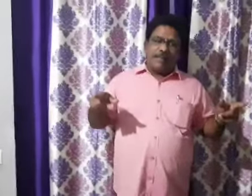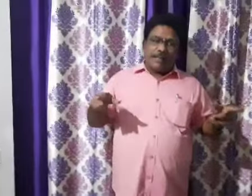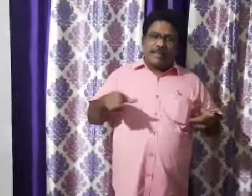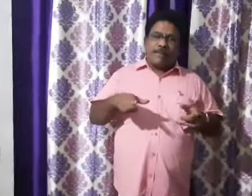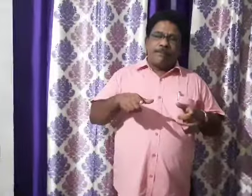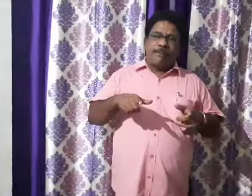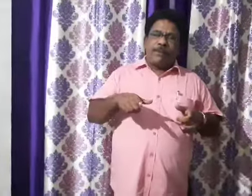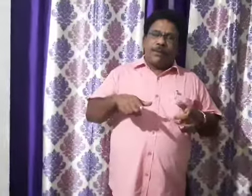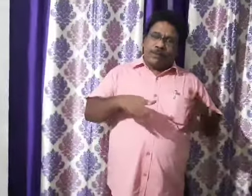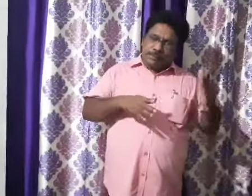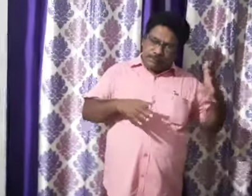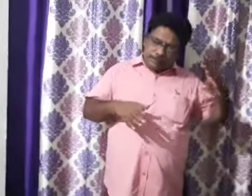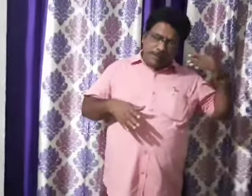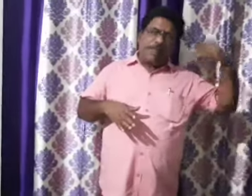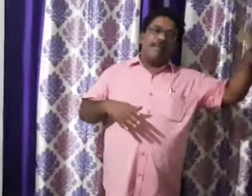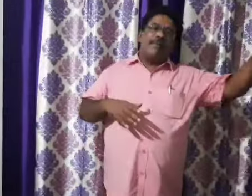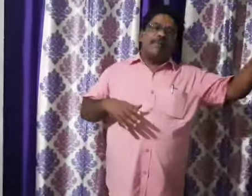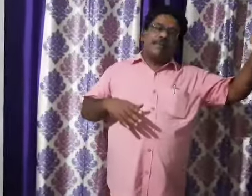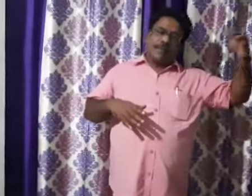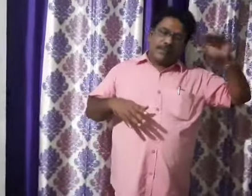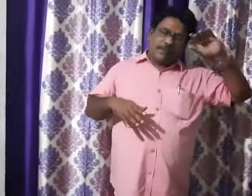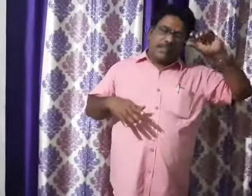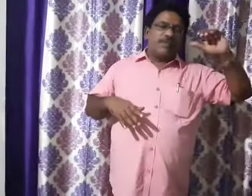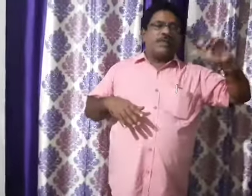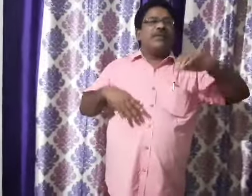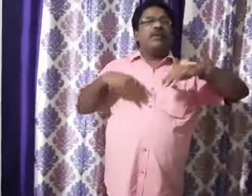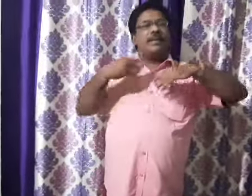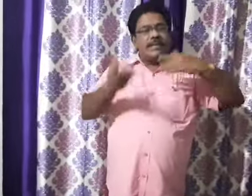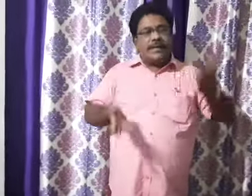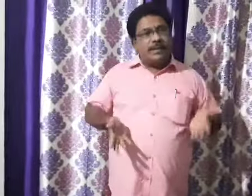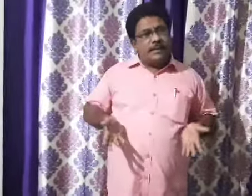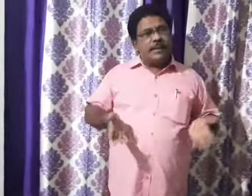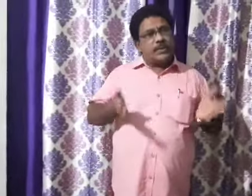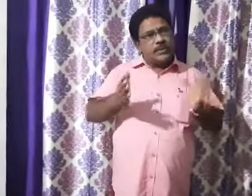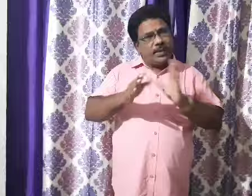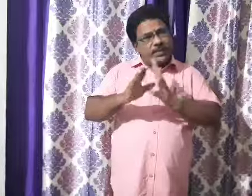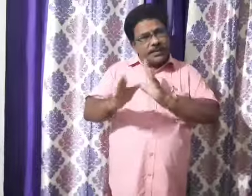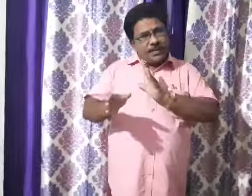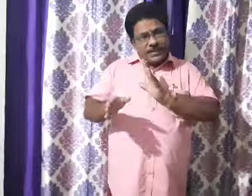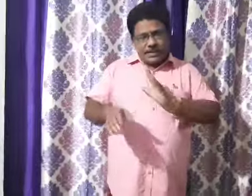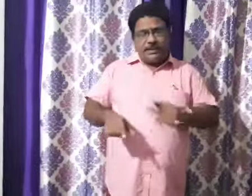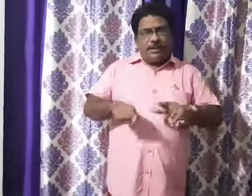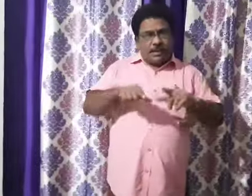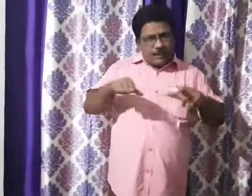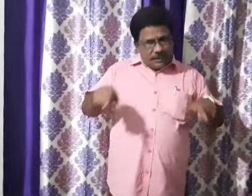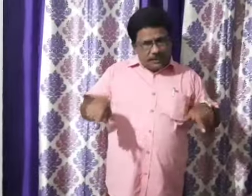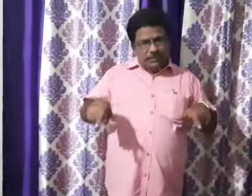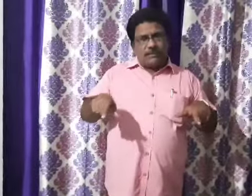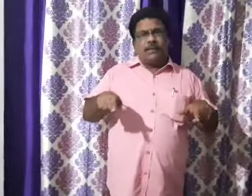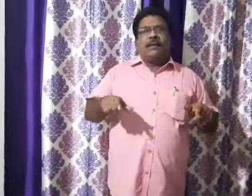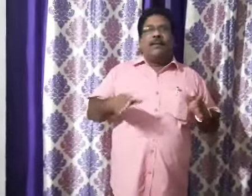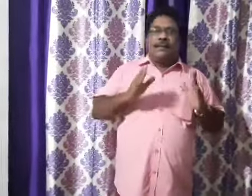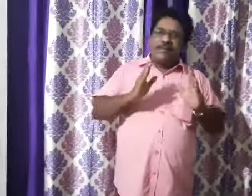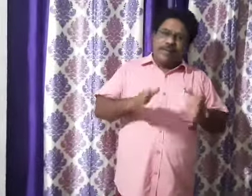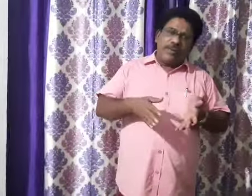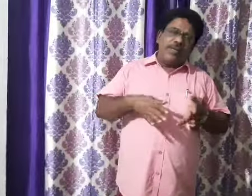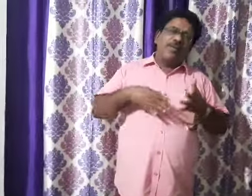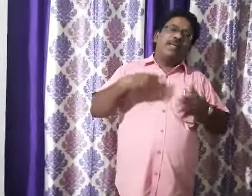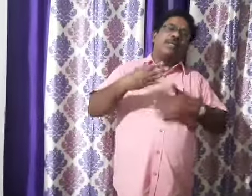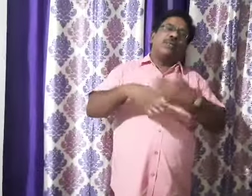much. The previous things what we already studied, that also you have to revise. This video you have to listen